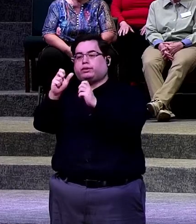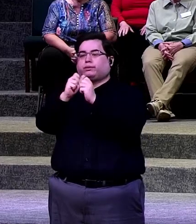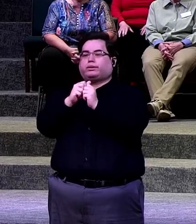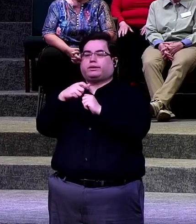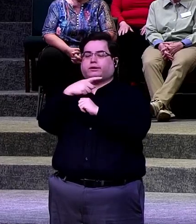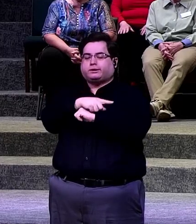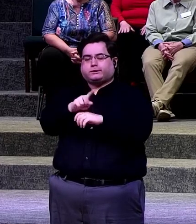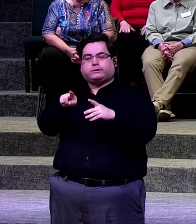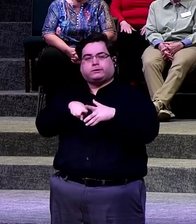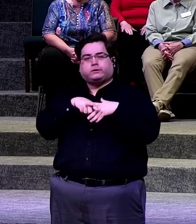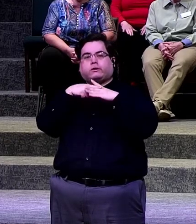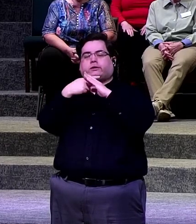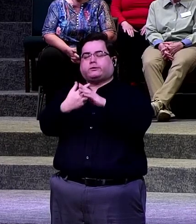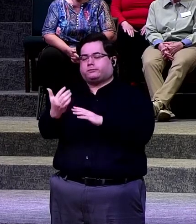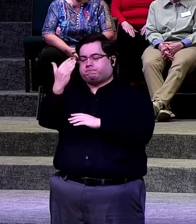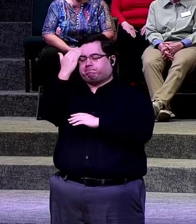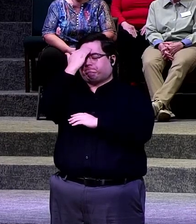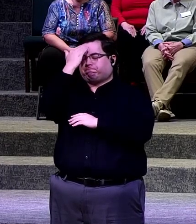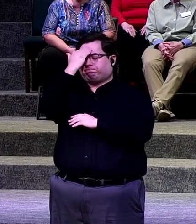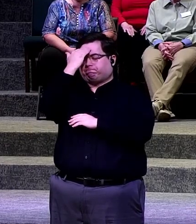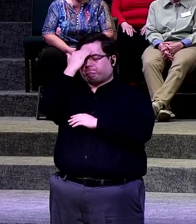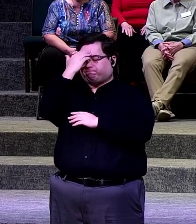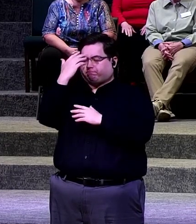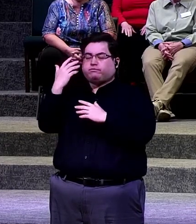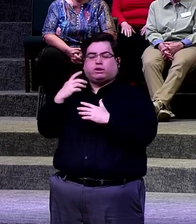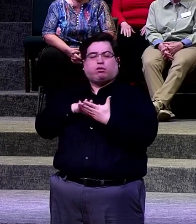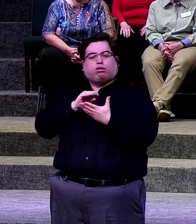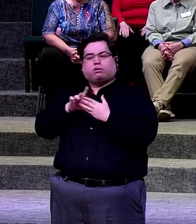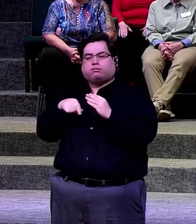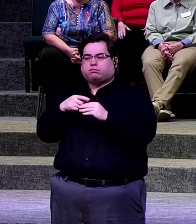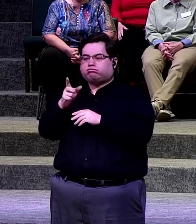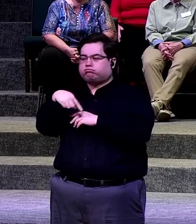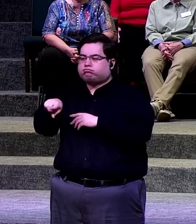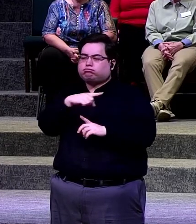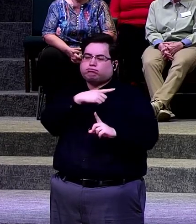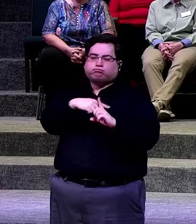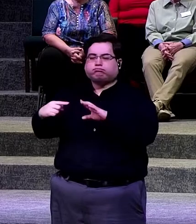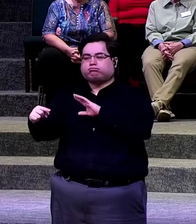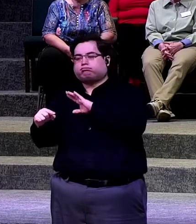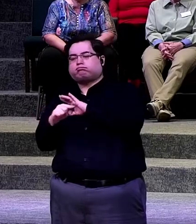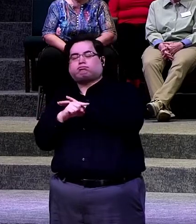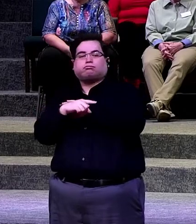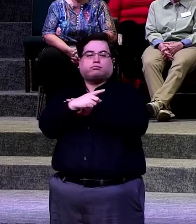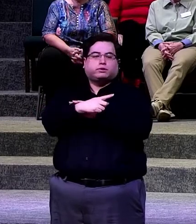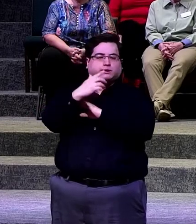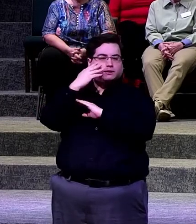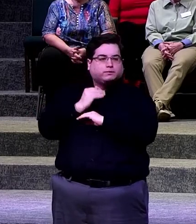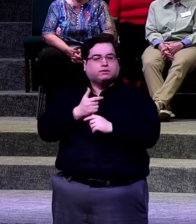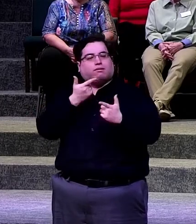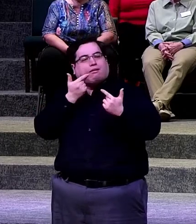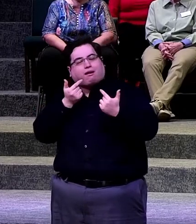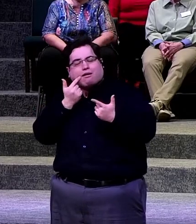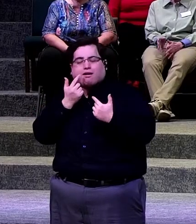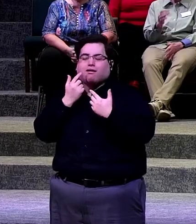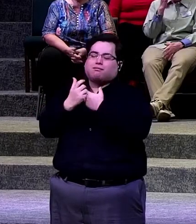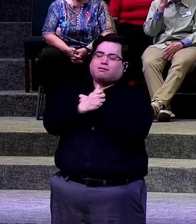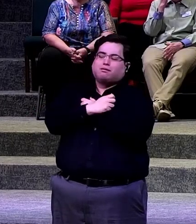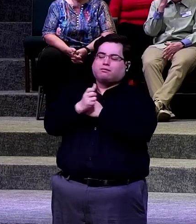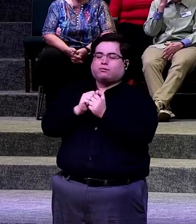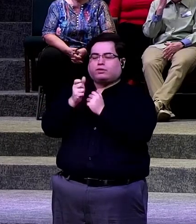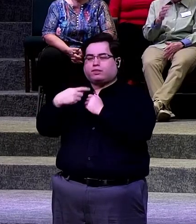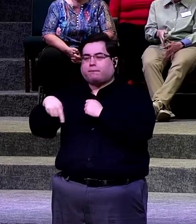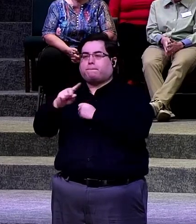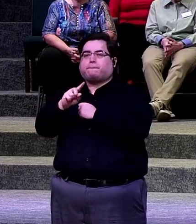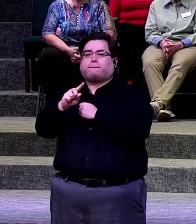know. He got to know the good side, the not so good side. He got to laugh and to love them. And on